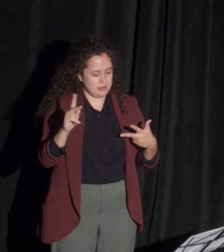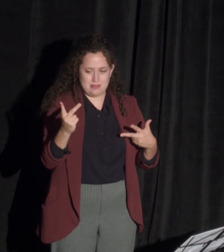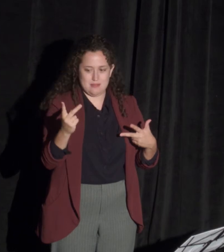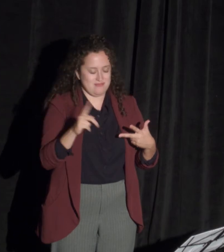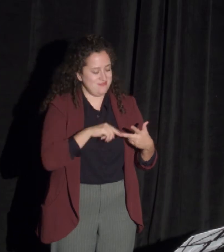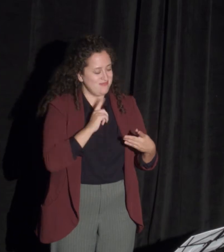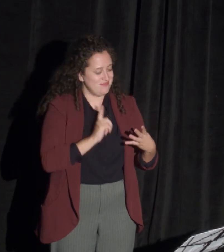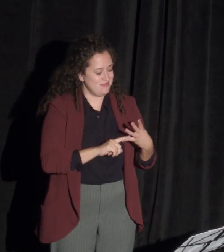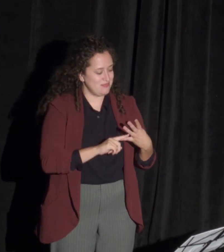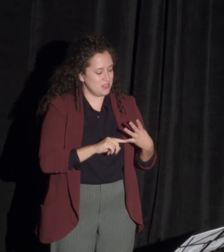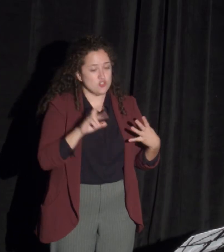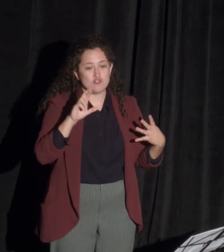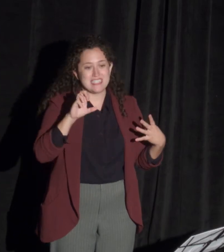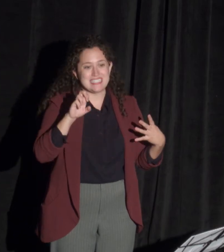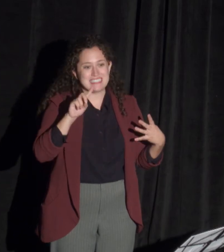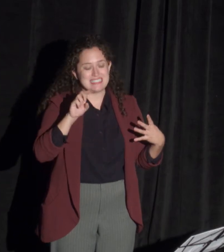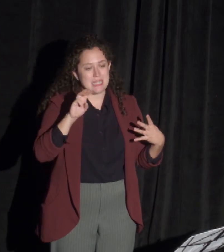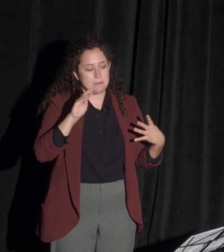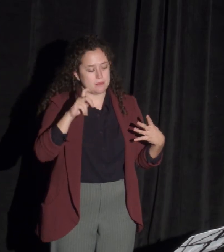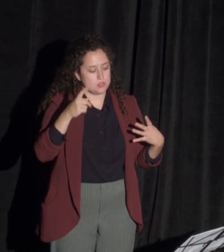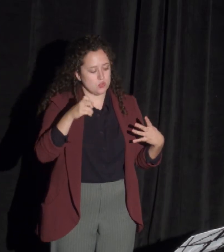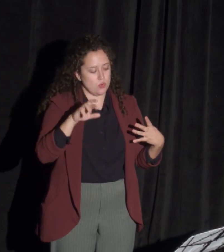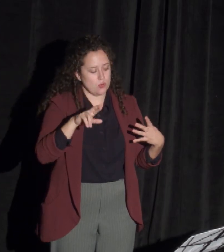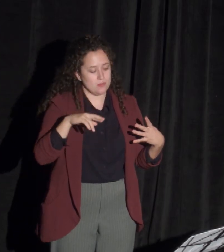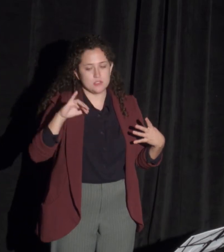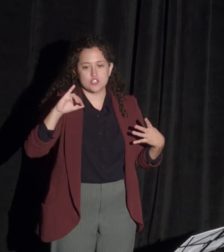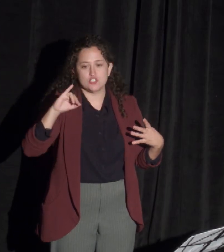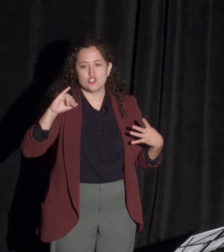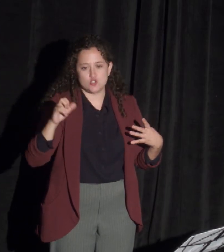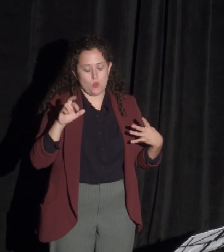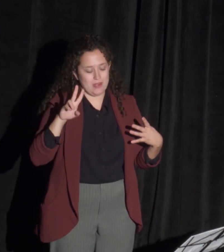Redemptor by Jordan Ifueko, Amulet Books.